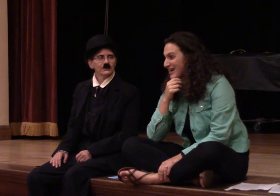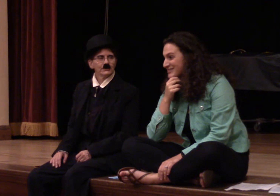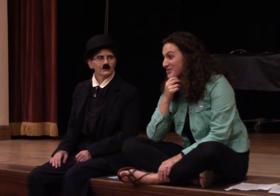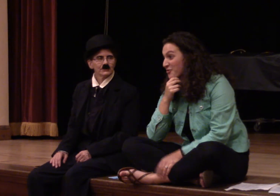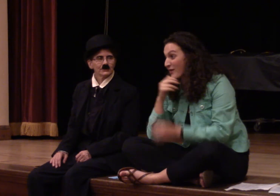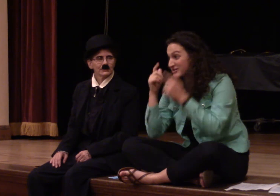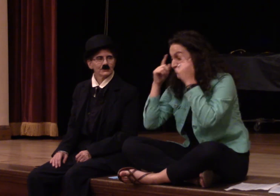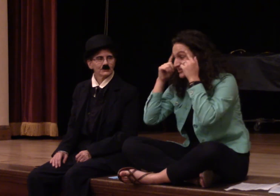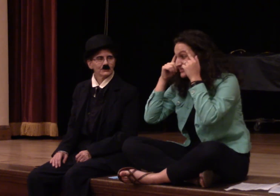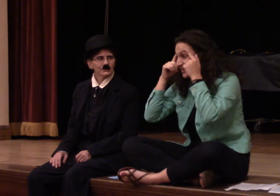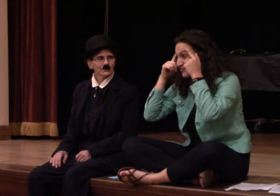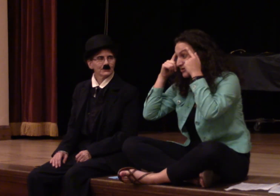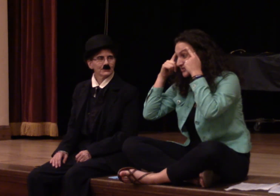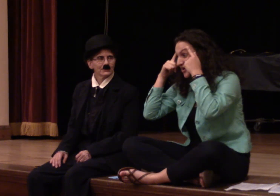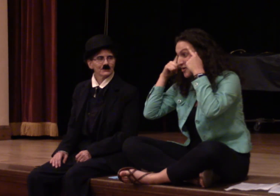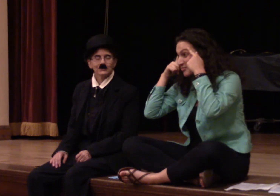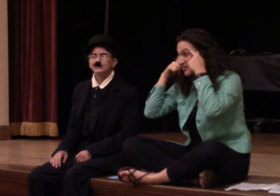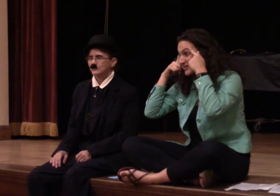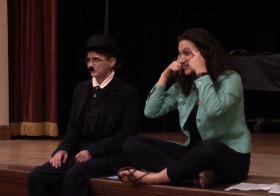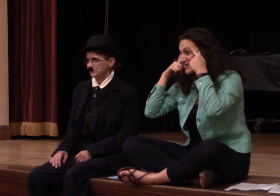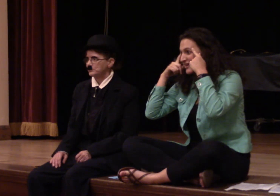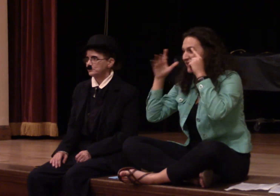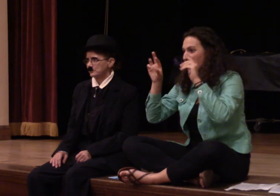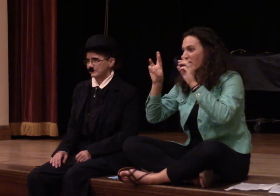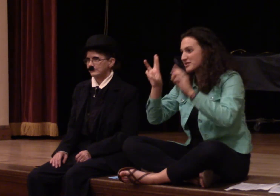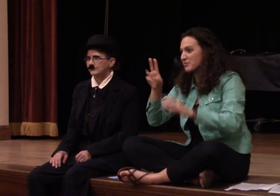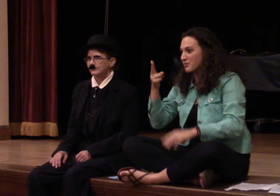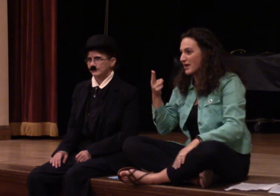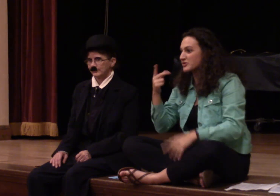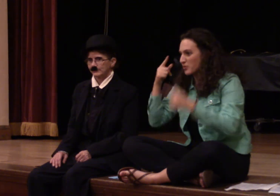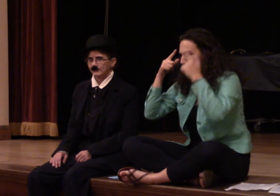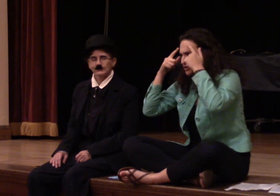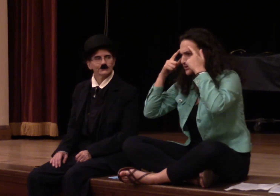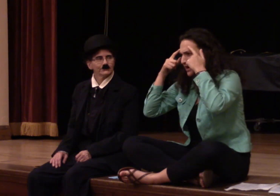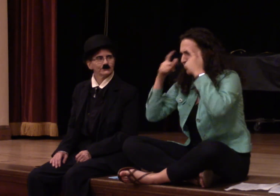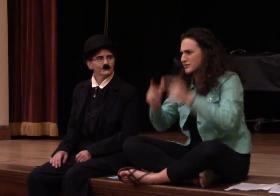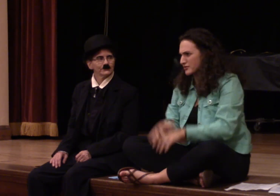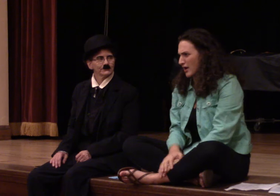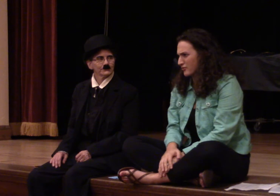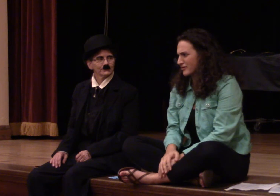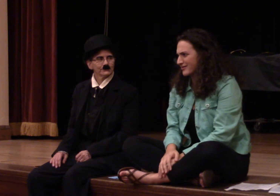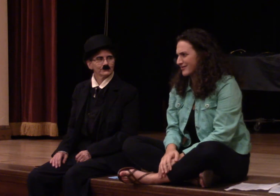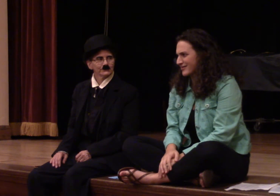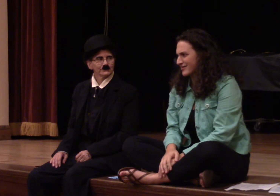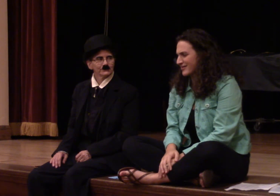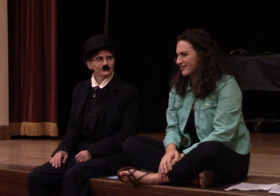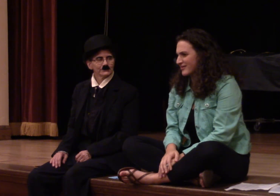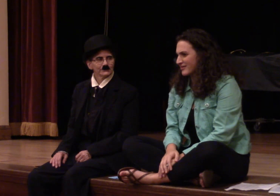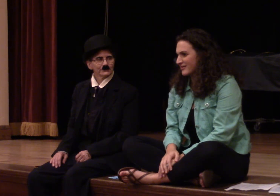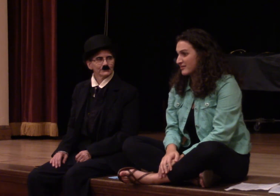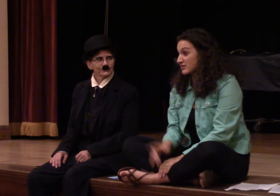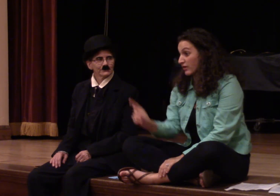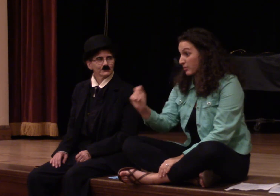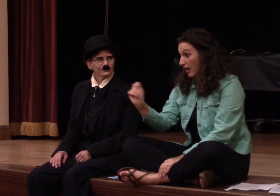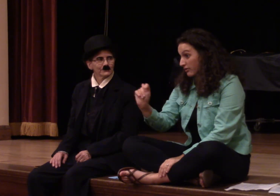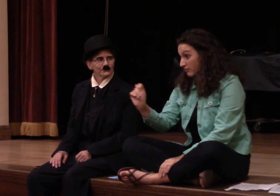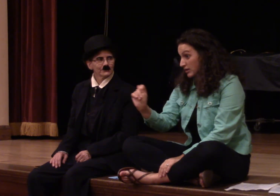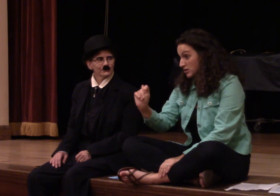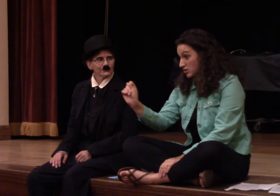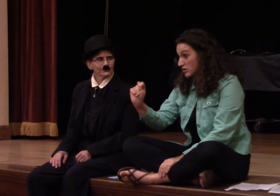no questions, eyebrows are up, and they call it WH questions, eyebrows are down. So like bathroom, like do you need to